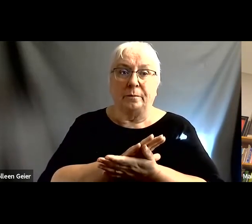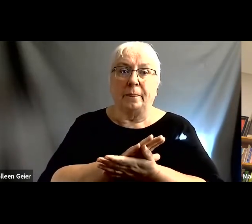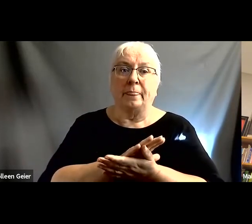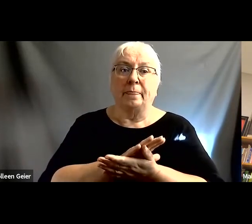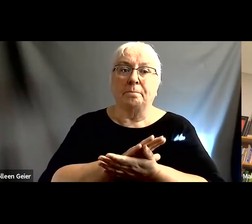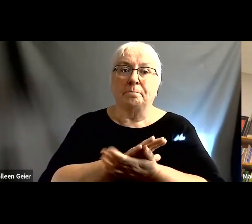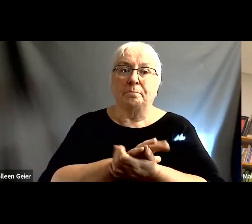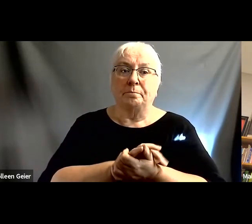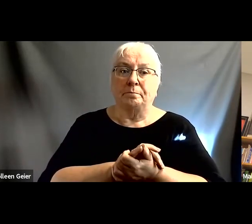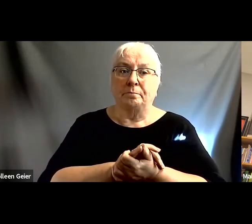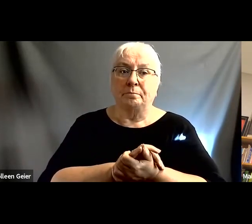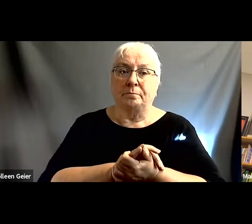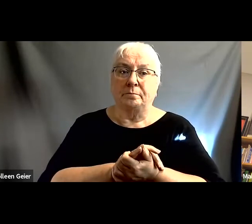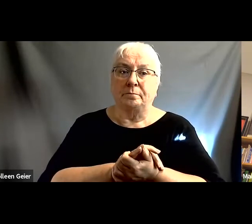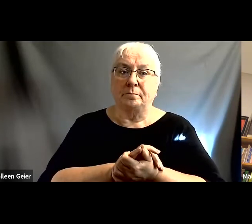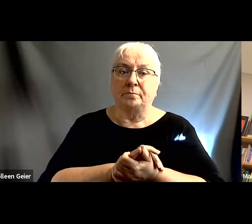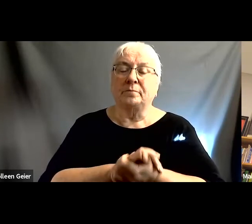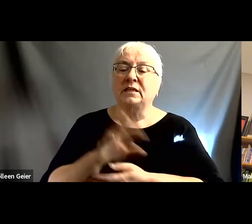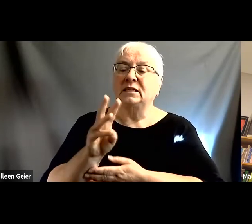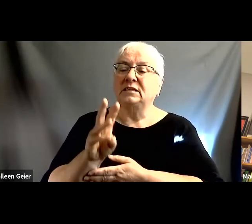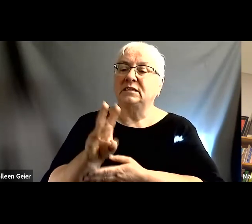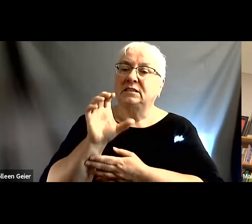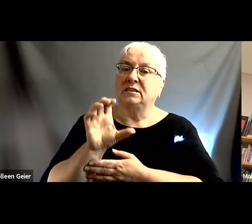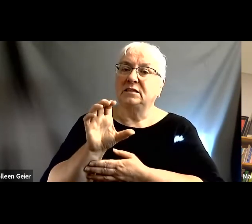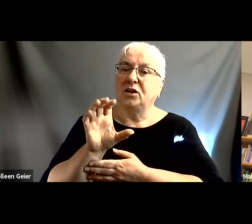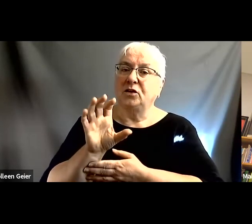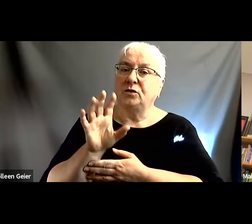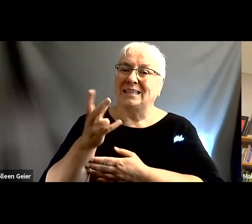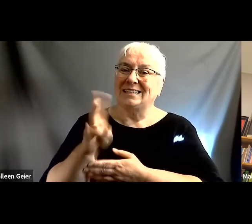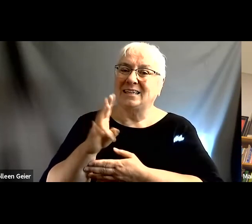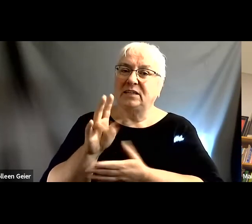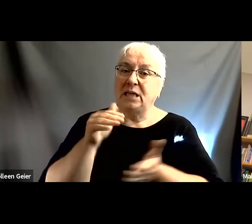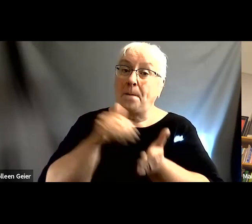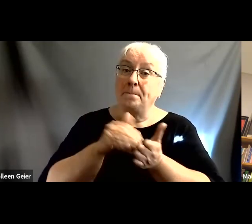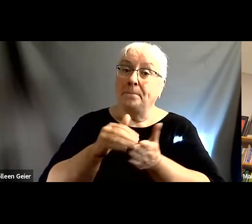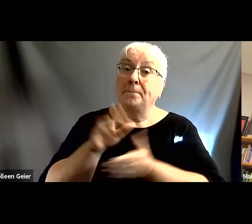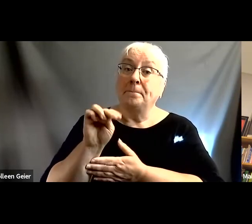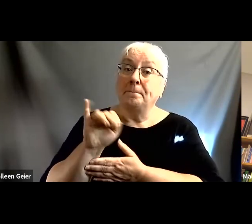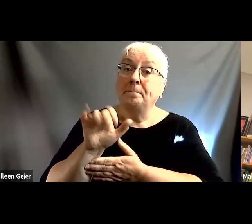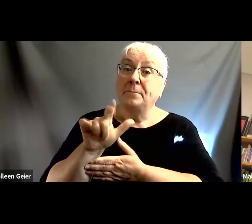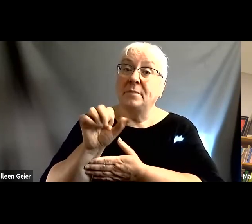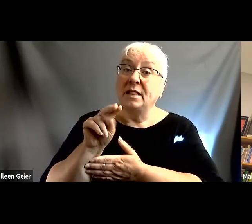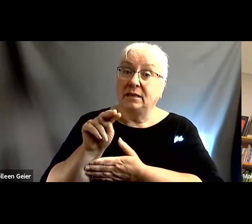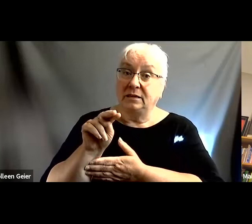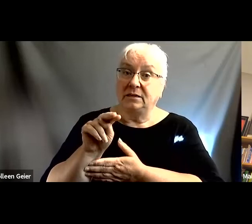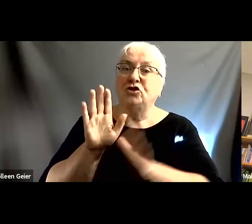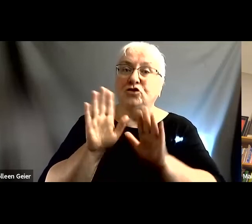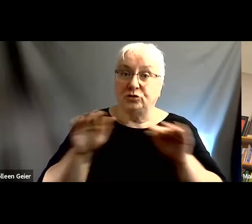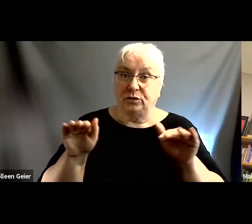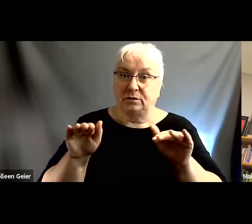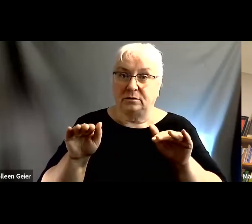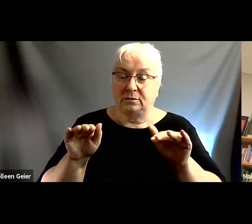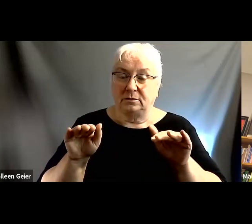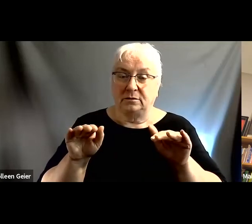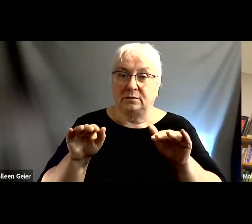getting educated, almost 617 million children and adolescents are unable to